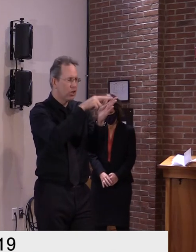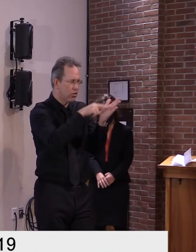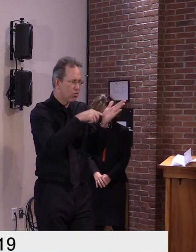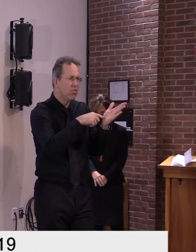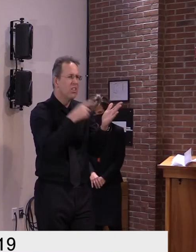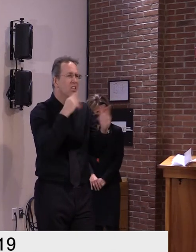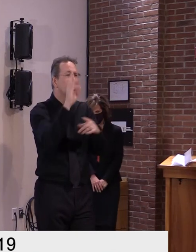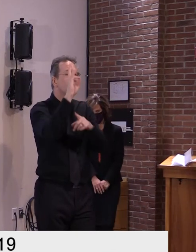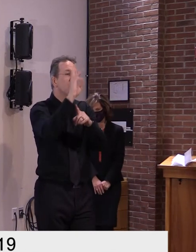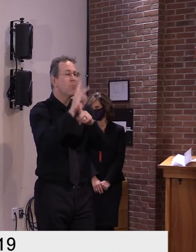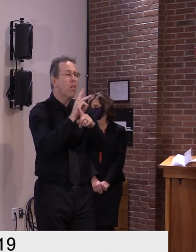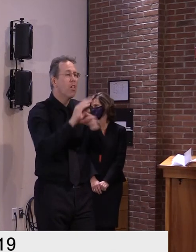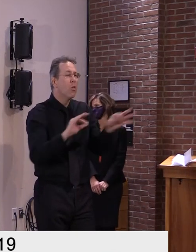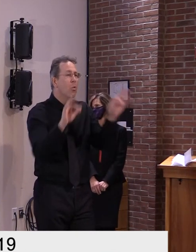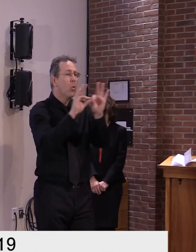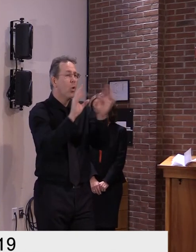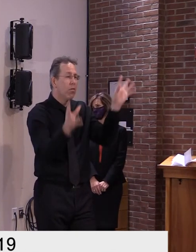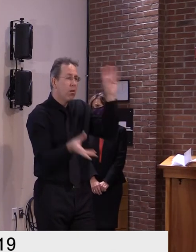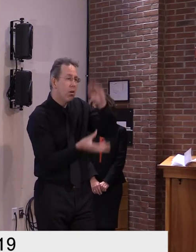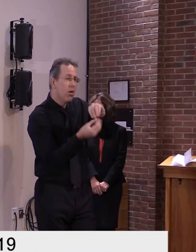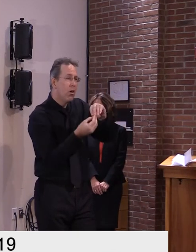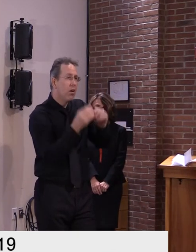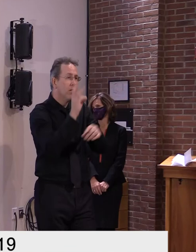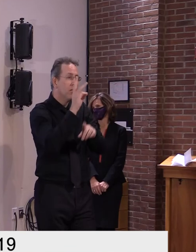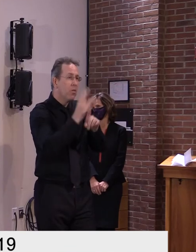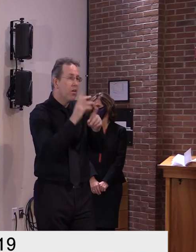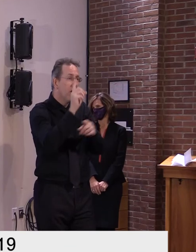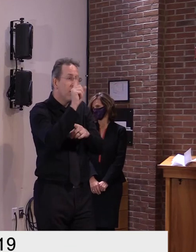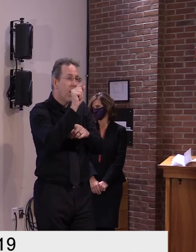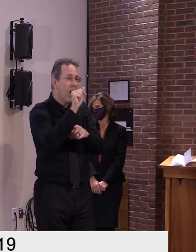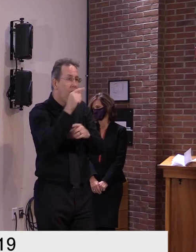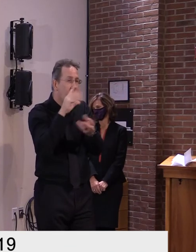and were in places with the strictest mask